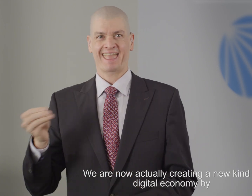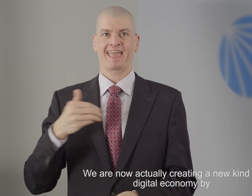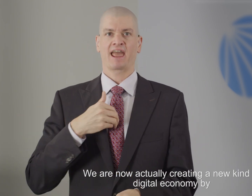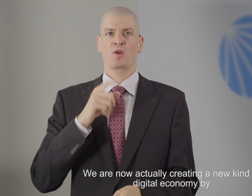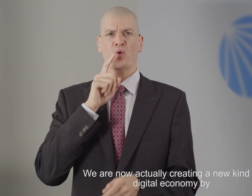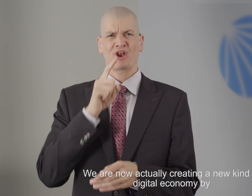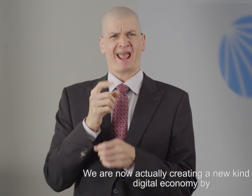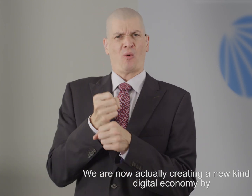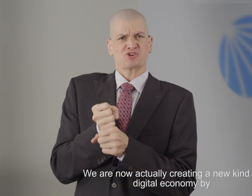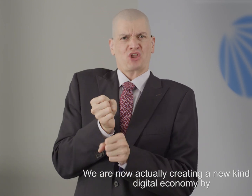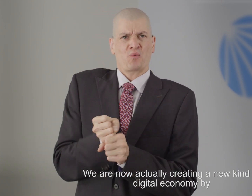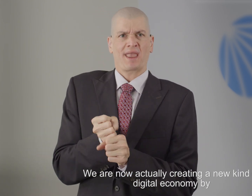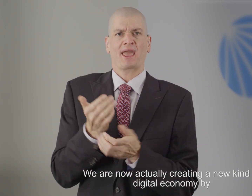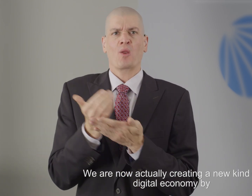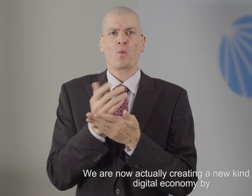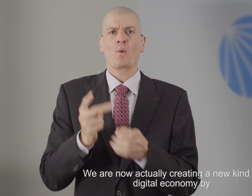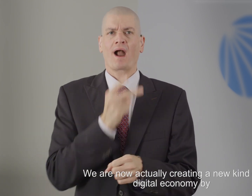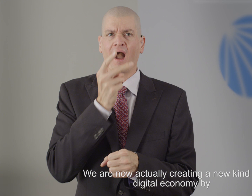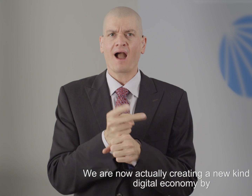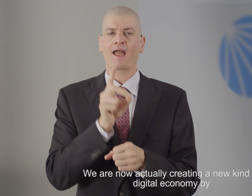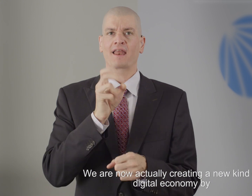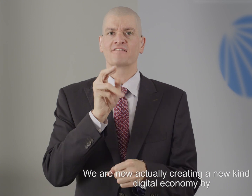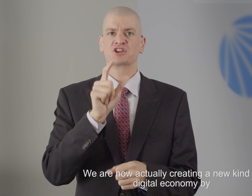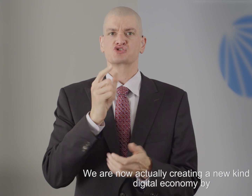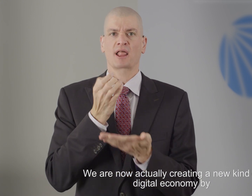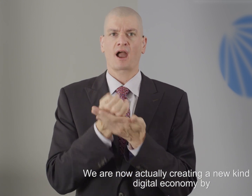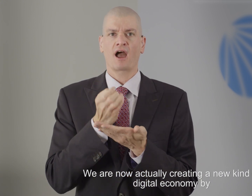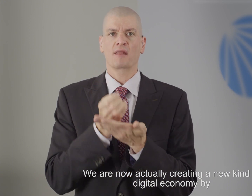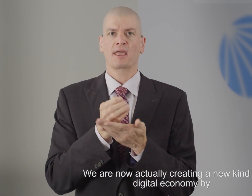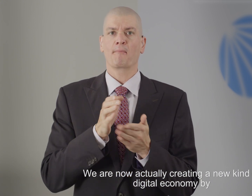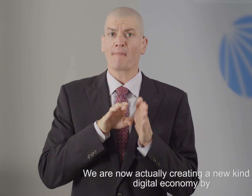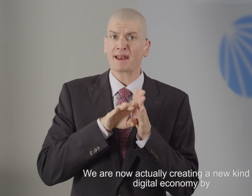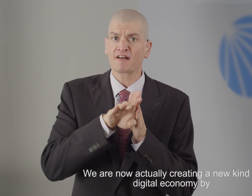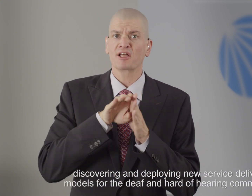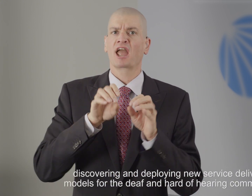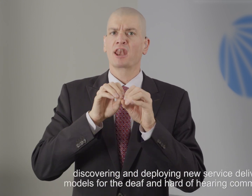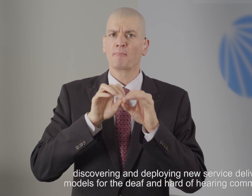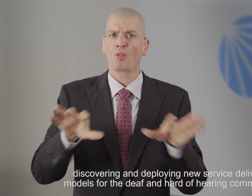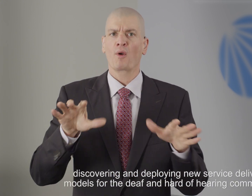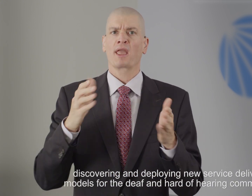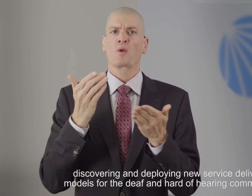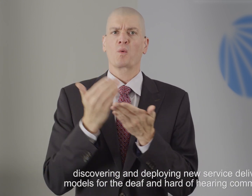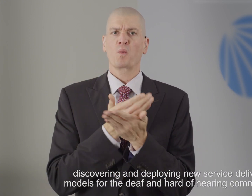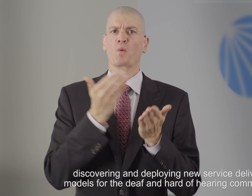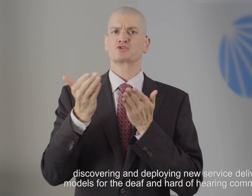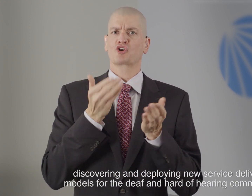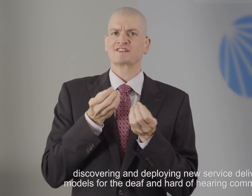We are now actually creating a new kind of digital economy by discovering and deploying new service delivery models for the